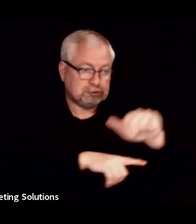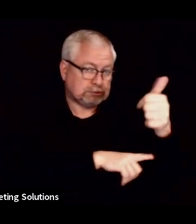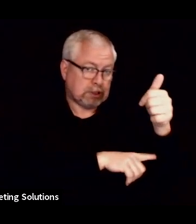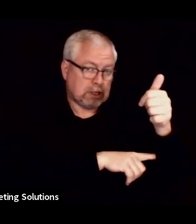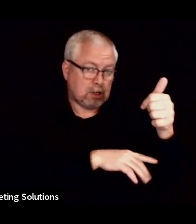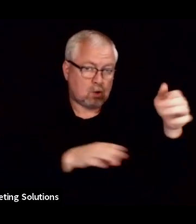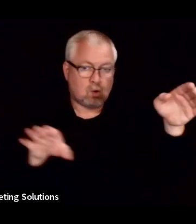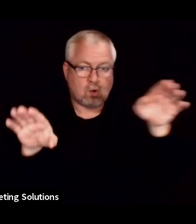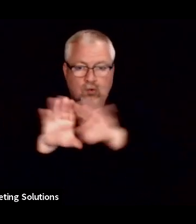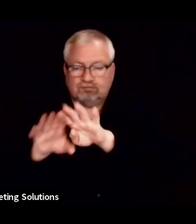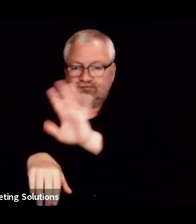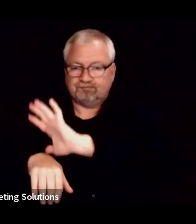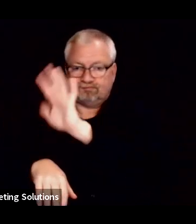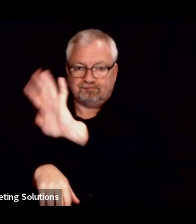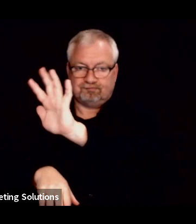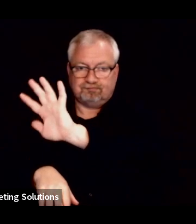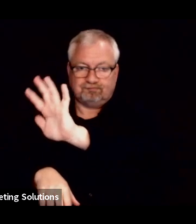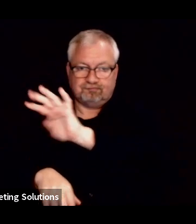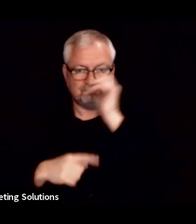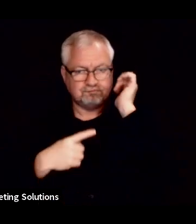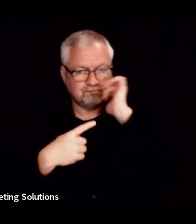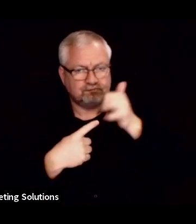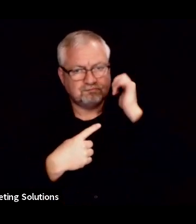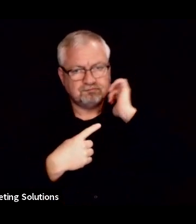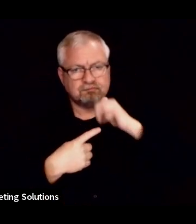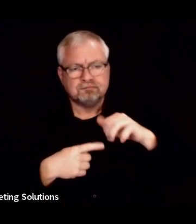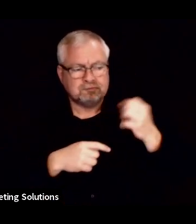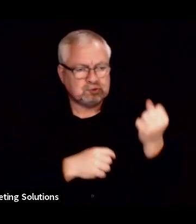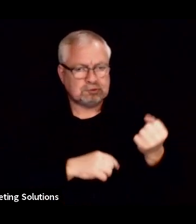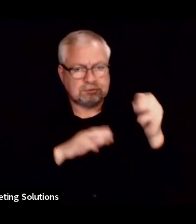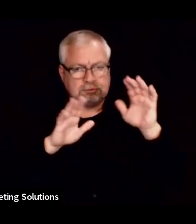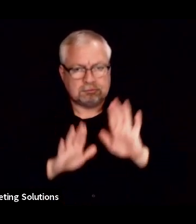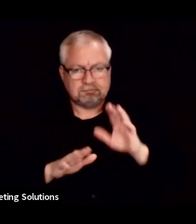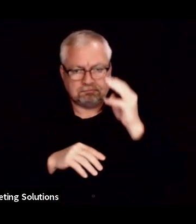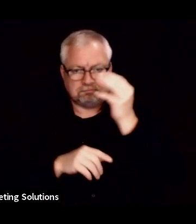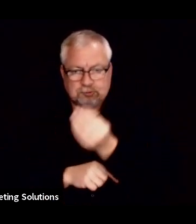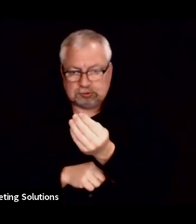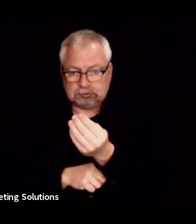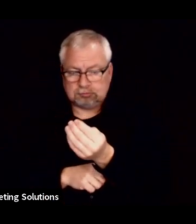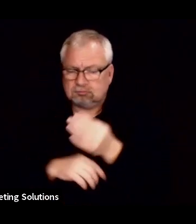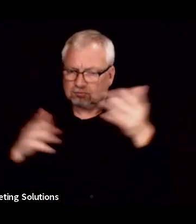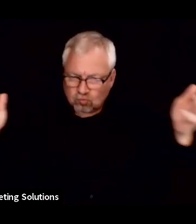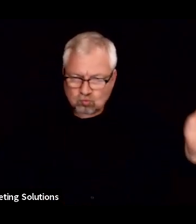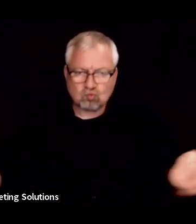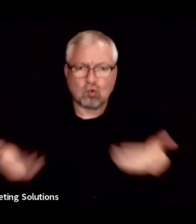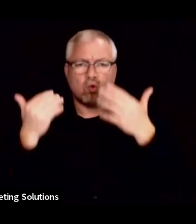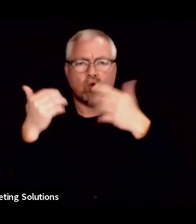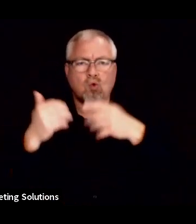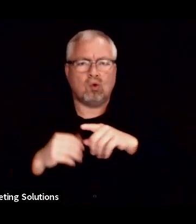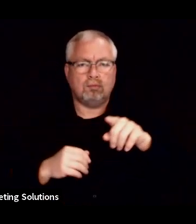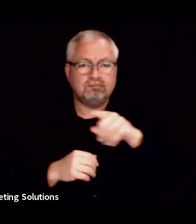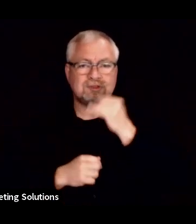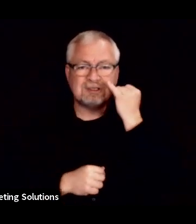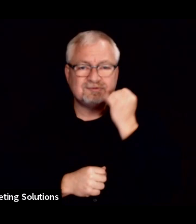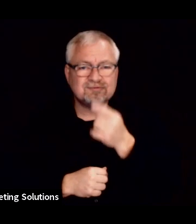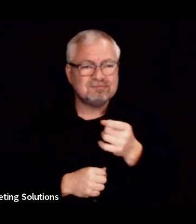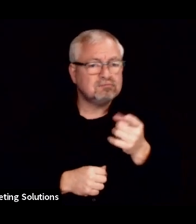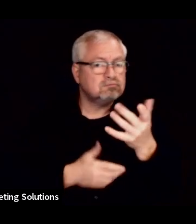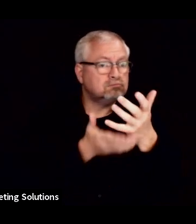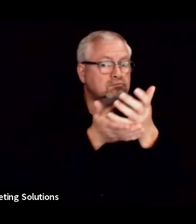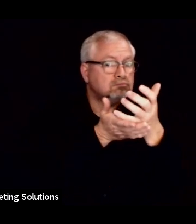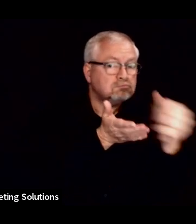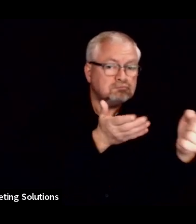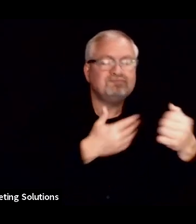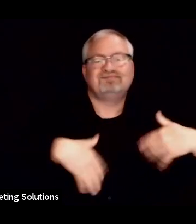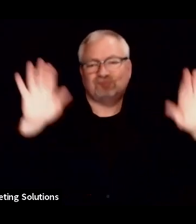3 days, Saturday, Sunday, Monday, or until supplies might run out at any given location.